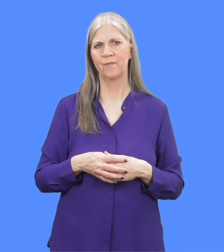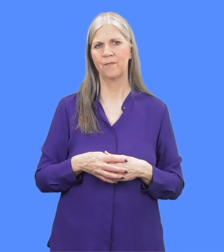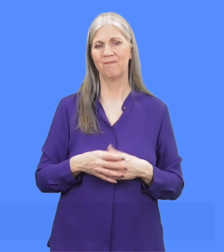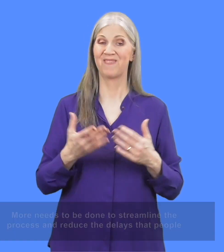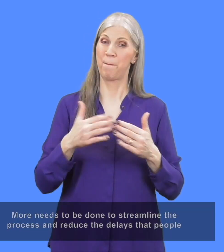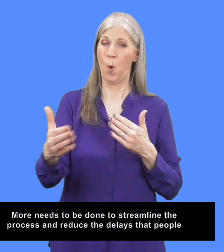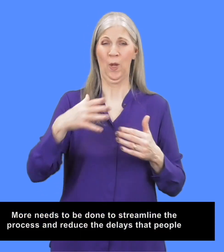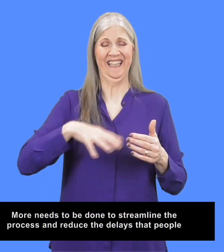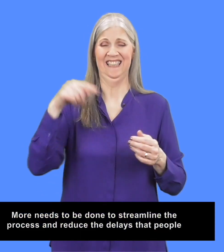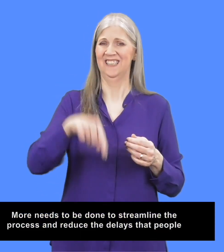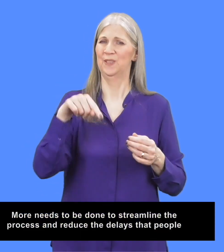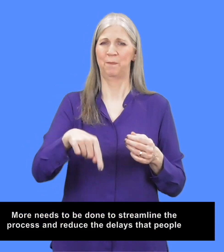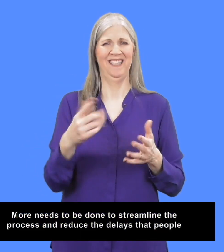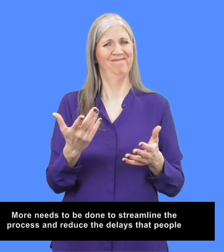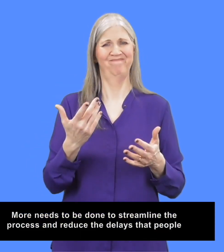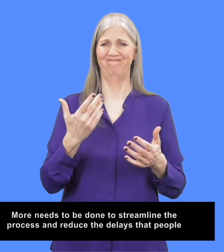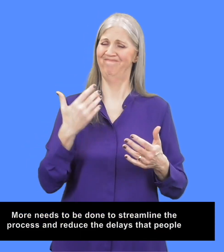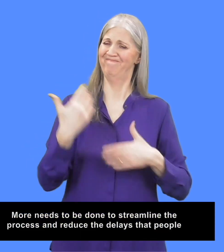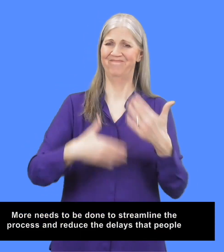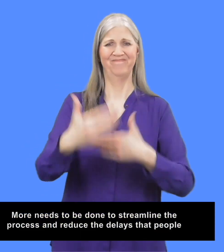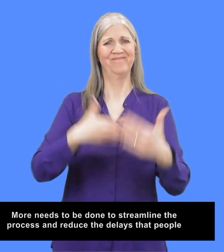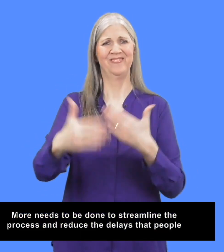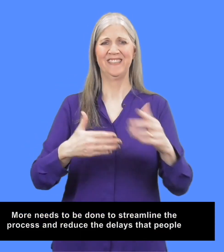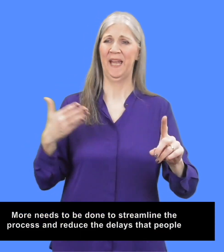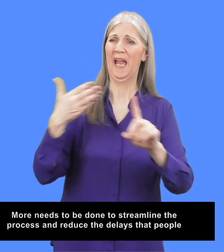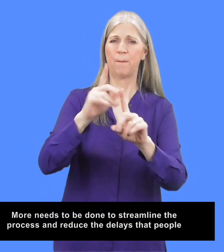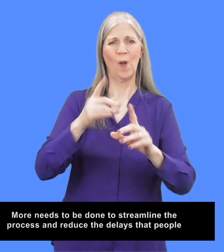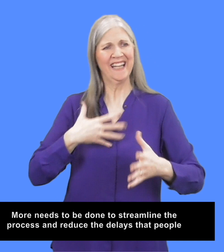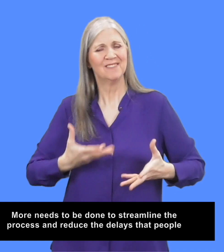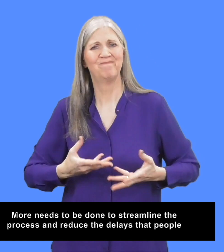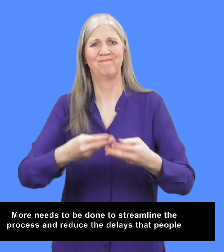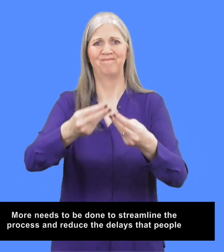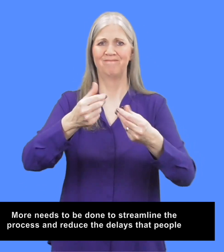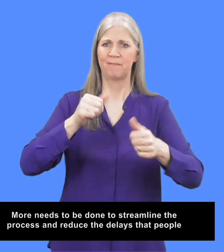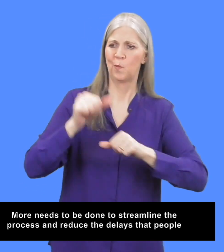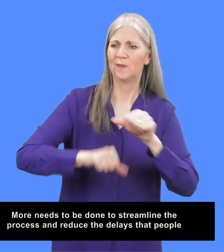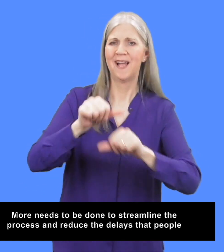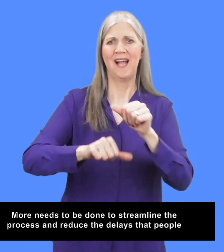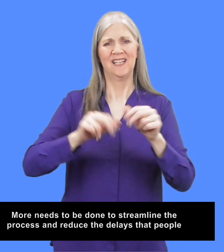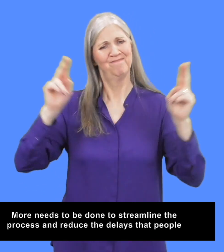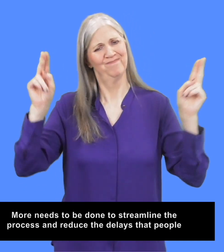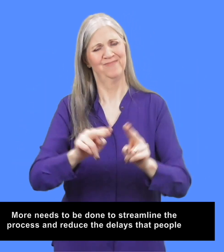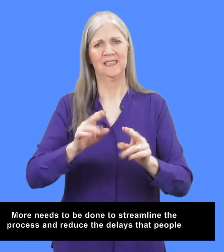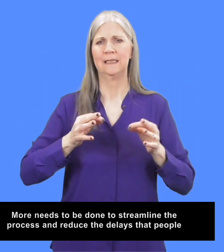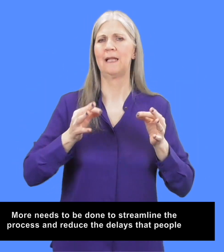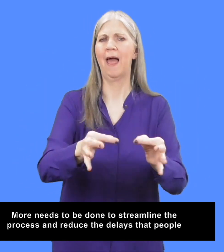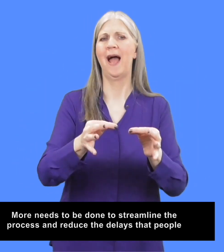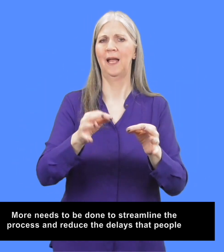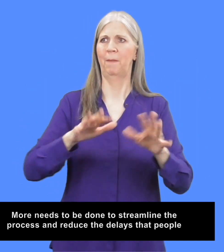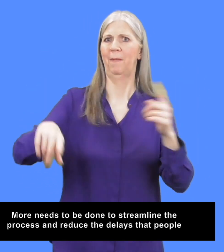More needs to be done to streamline the process and reduce the delays. that people